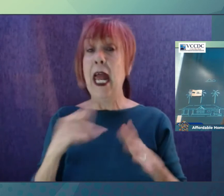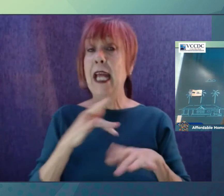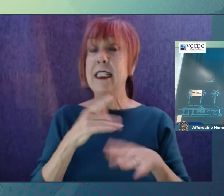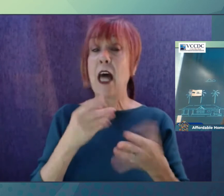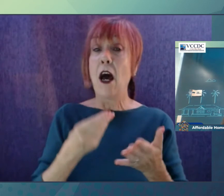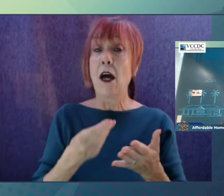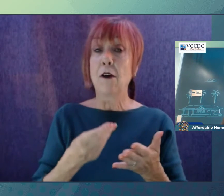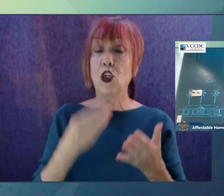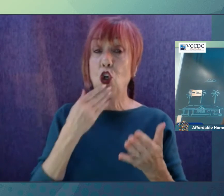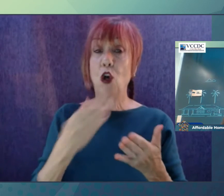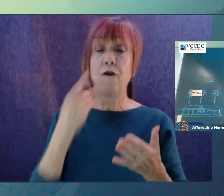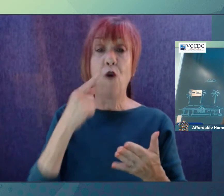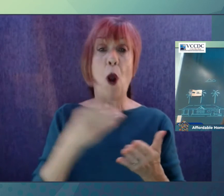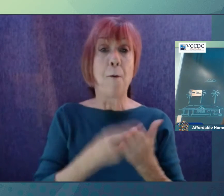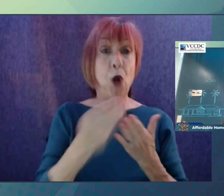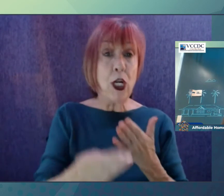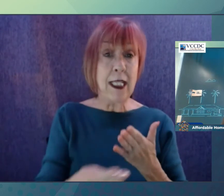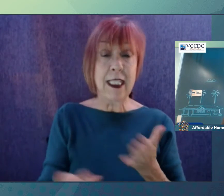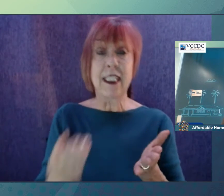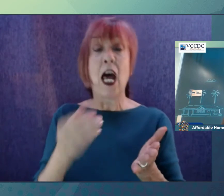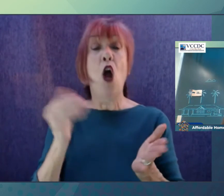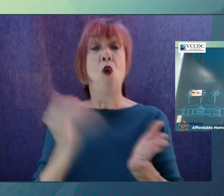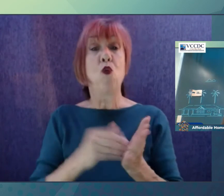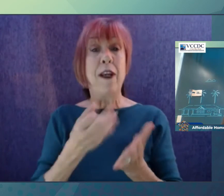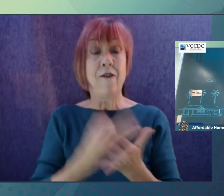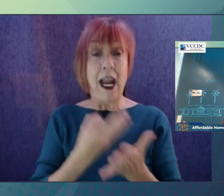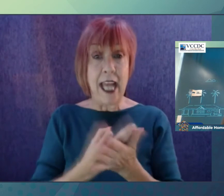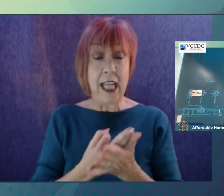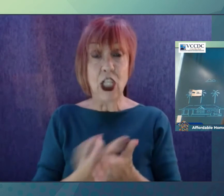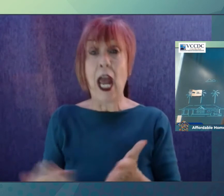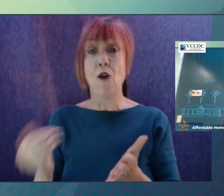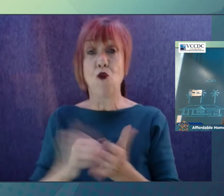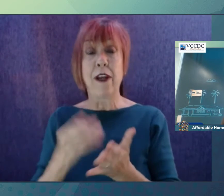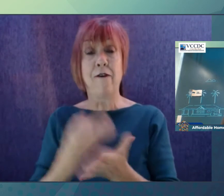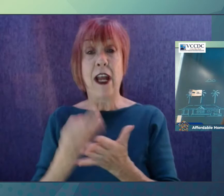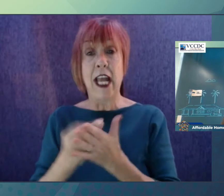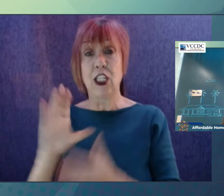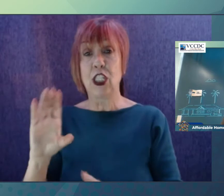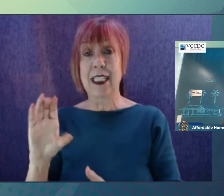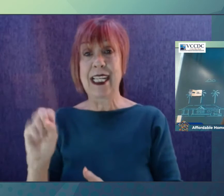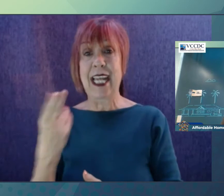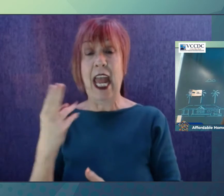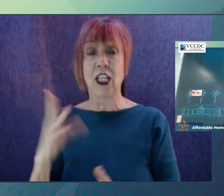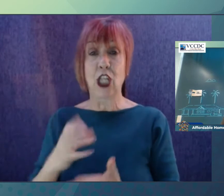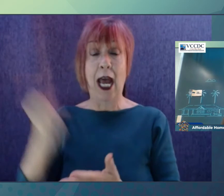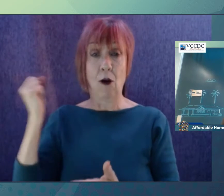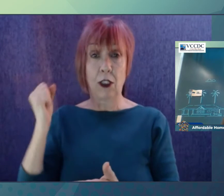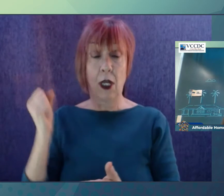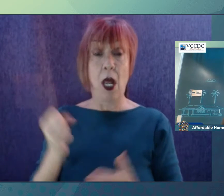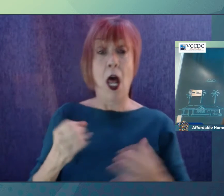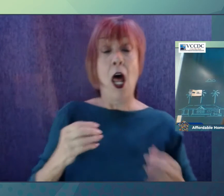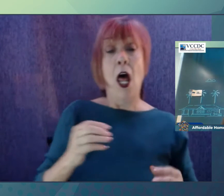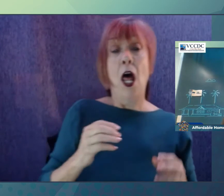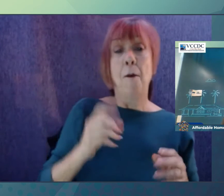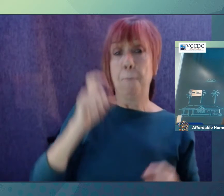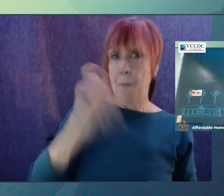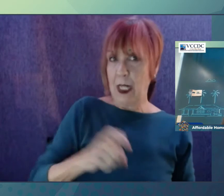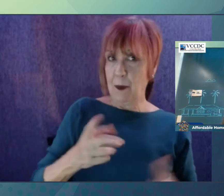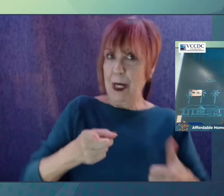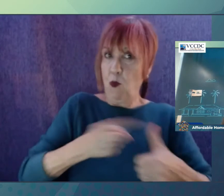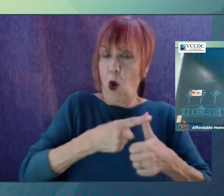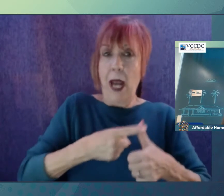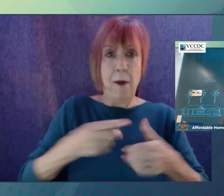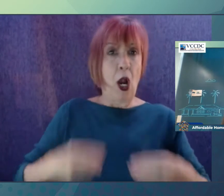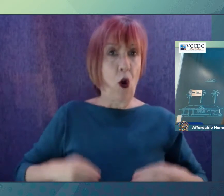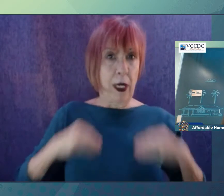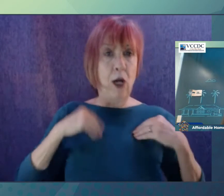purchases, refinances, and refinance cash outs. The occupancy must be primary residence at the time of the purchase and the